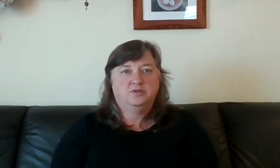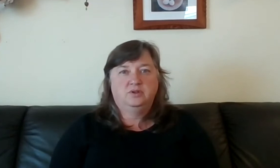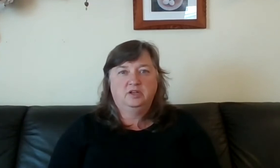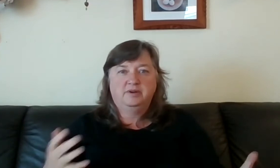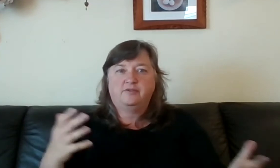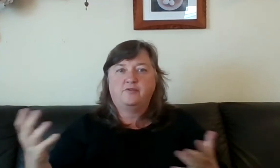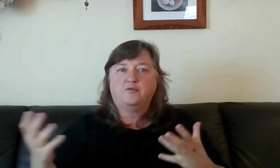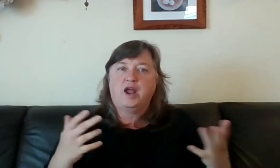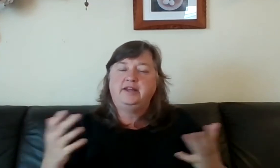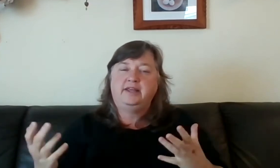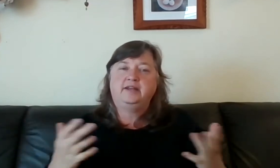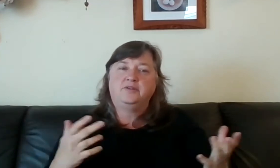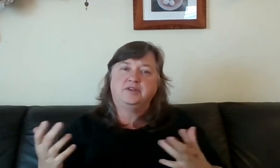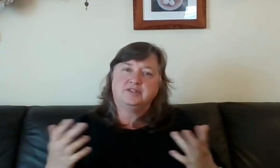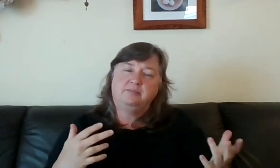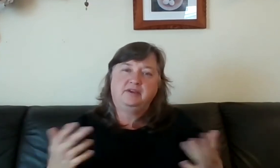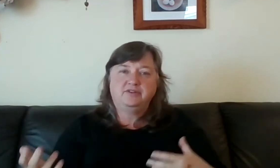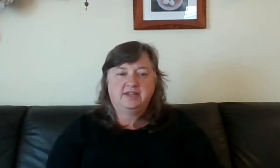a little bit of a variety and know that there's some give and take.